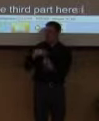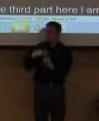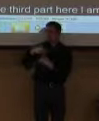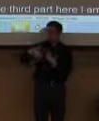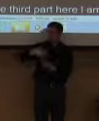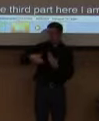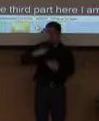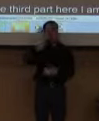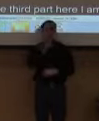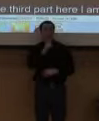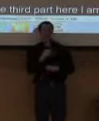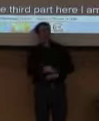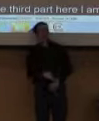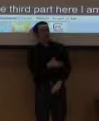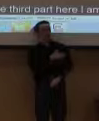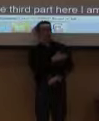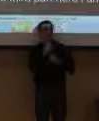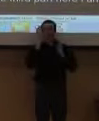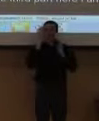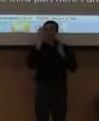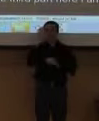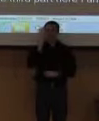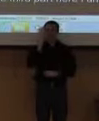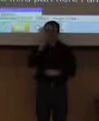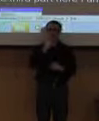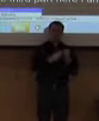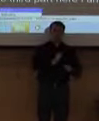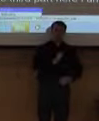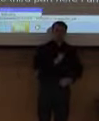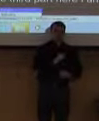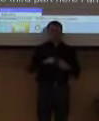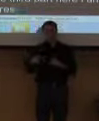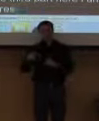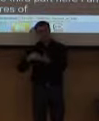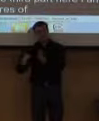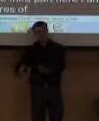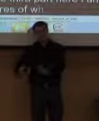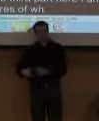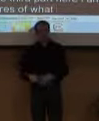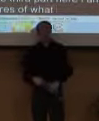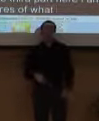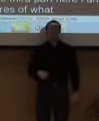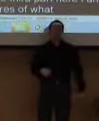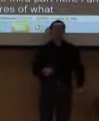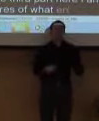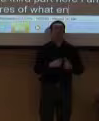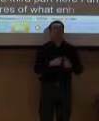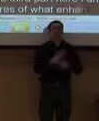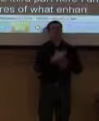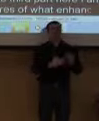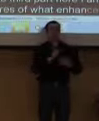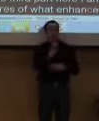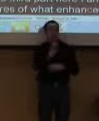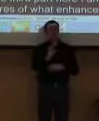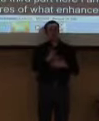I feel really enhance the tutoring experience for both me and the student. And the first one of those is the